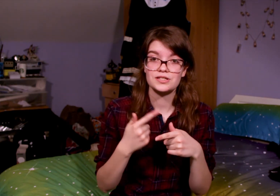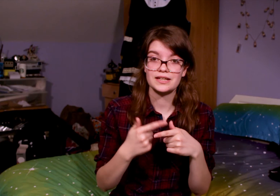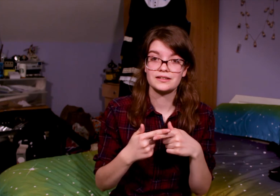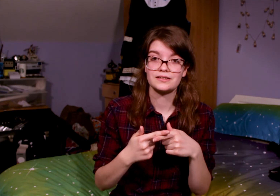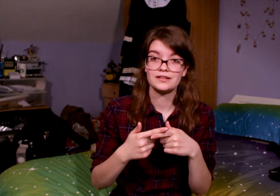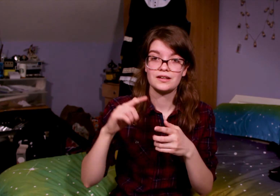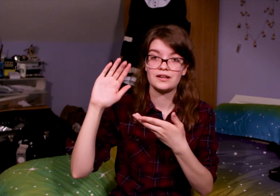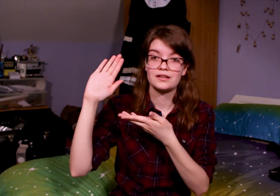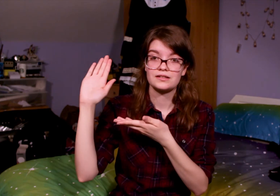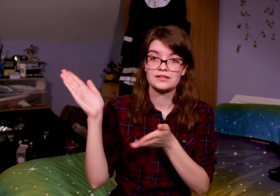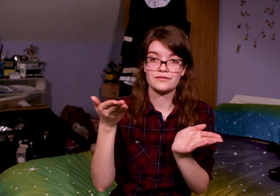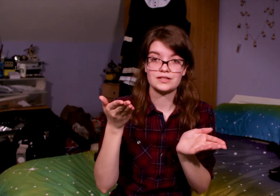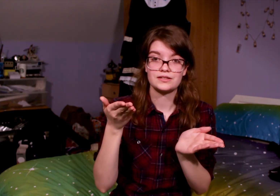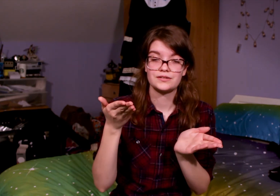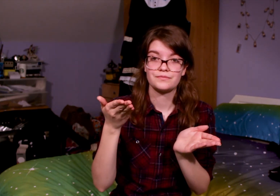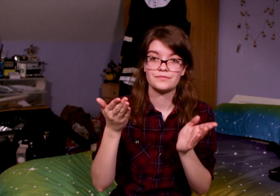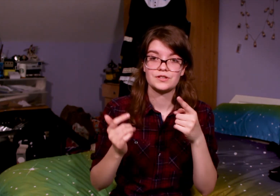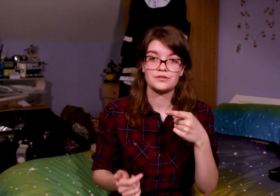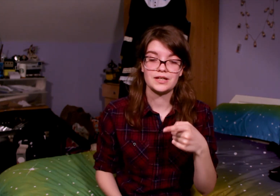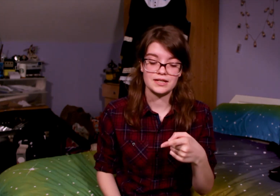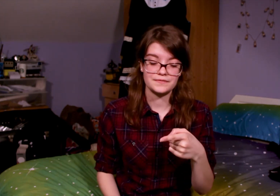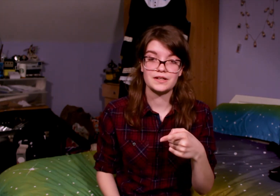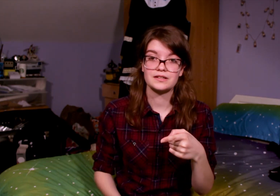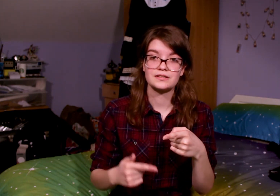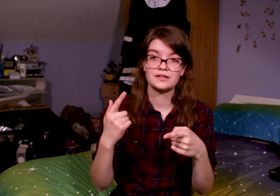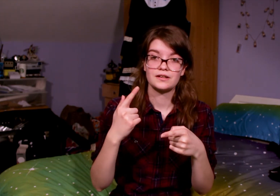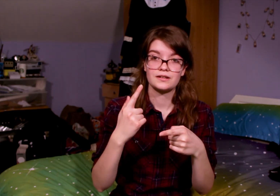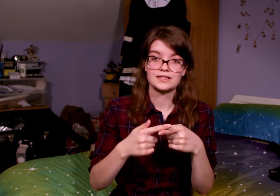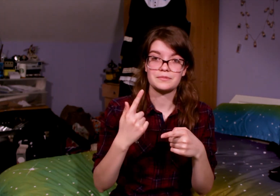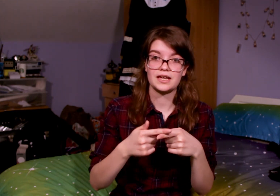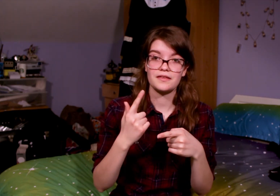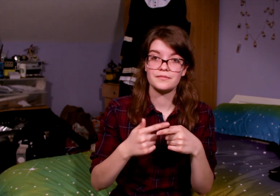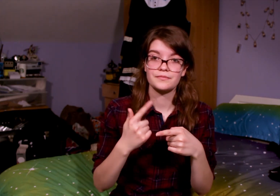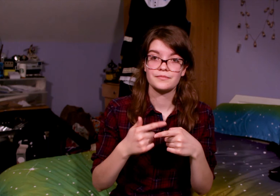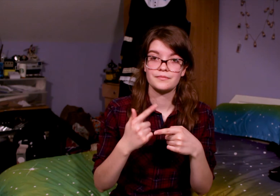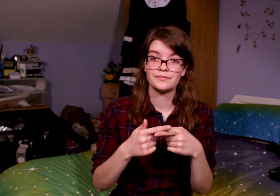Emergency services. So your index fingers tap together.